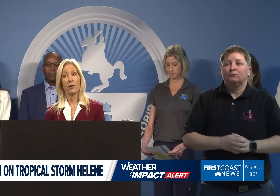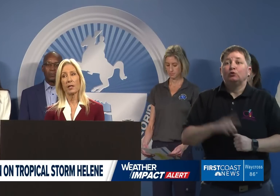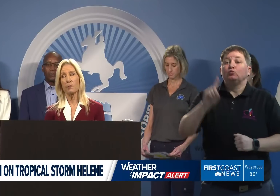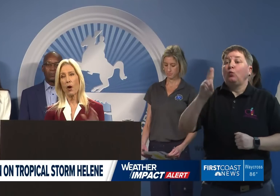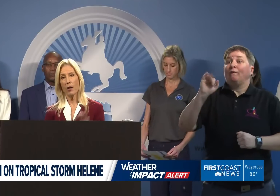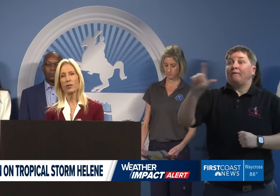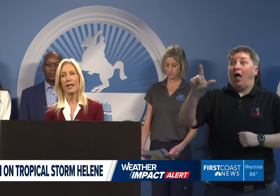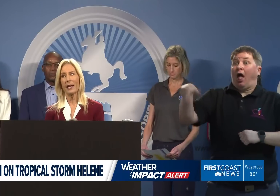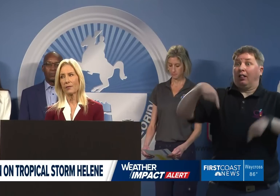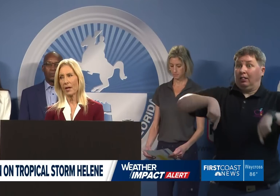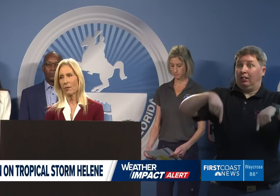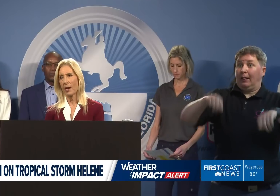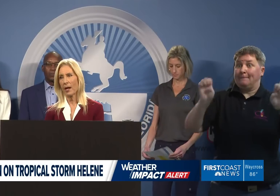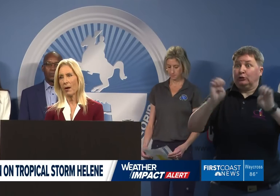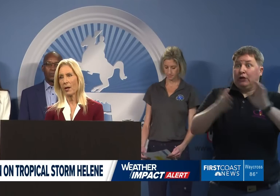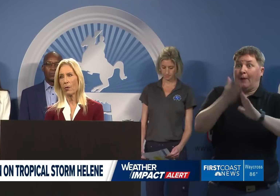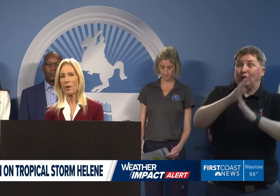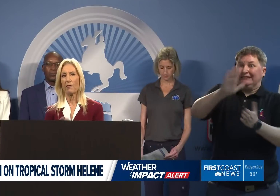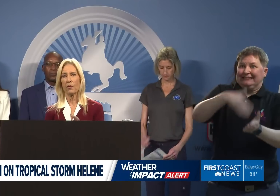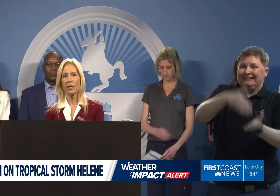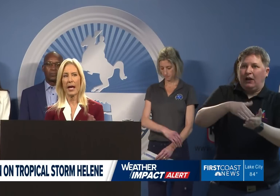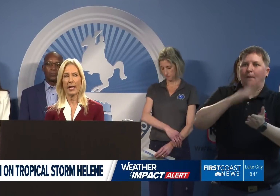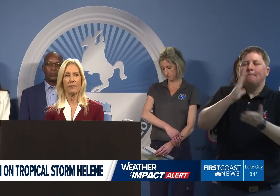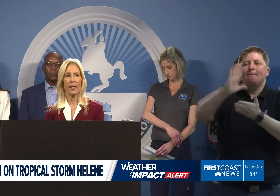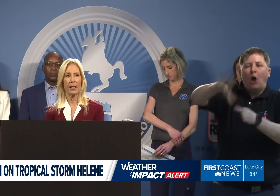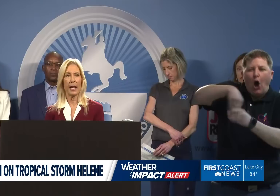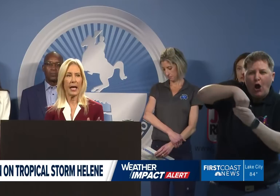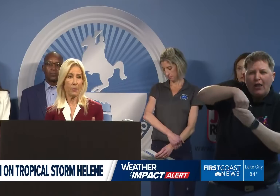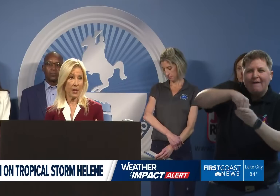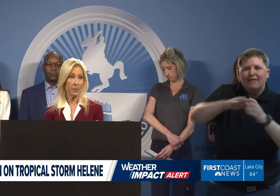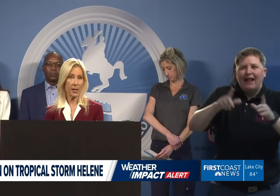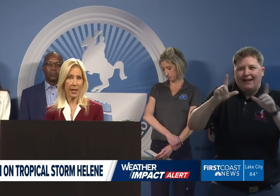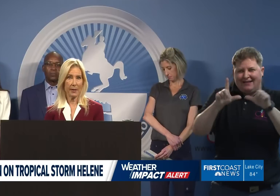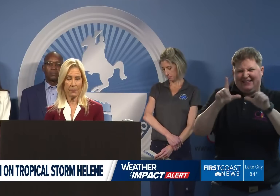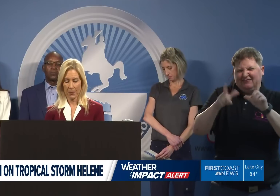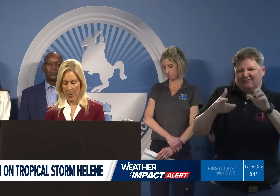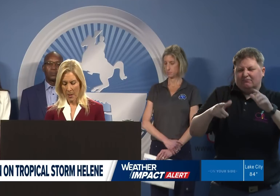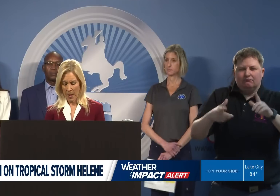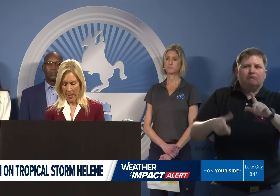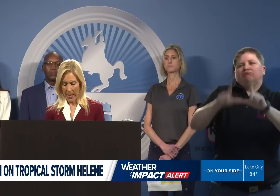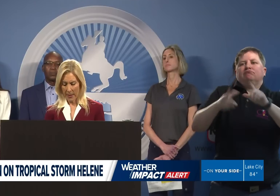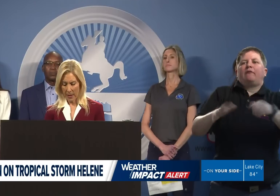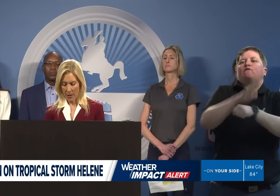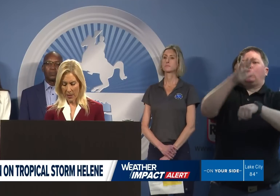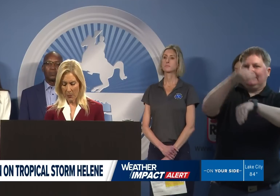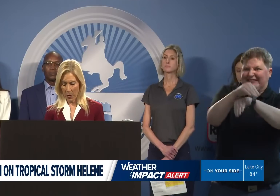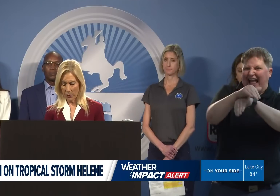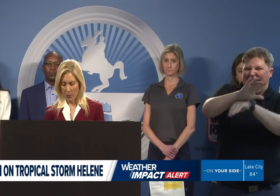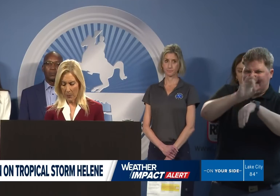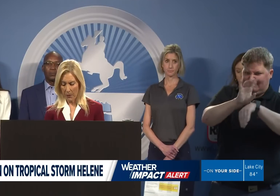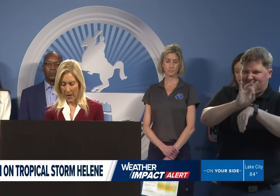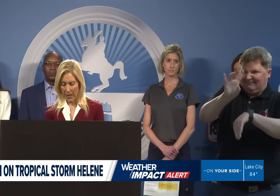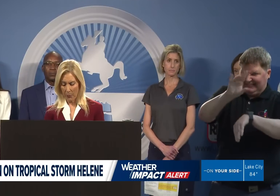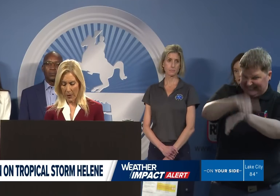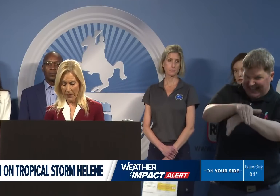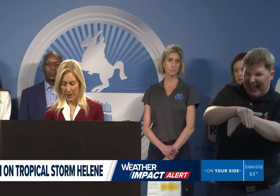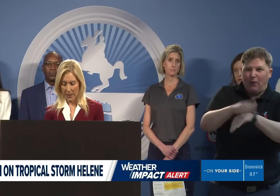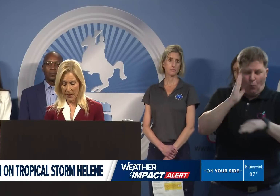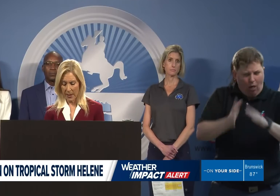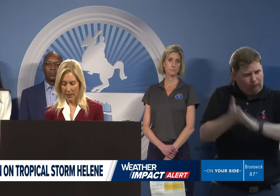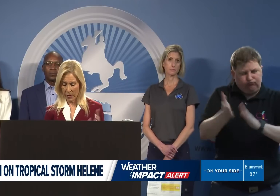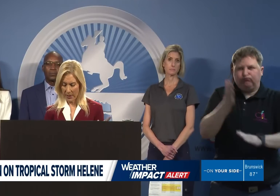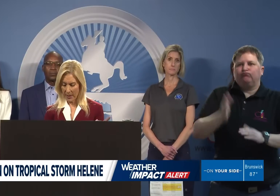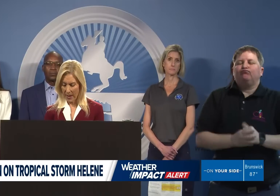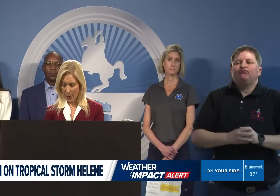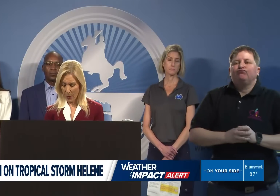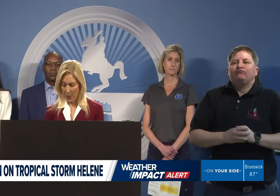Operations Center is partially activated right now. It will be fully activated at 8 p.m. tonight. And our team will also be providing a briefing to the